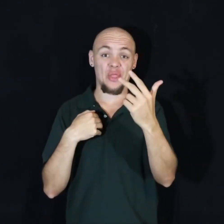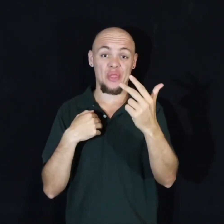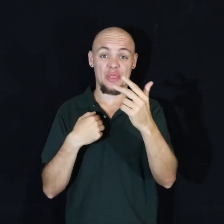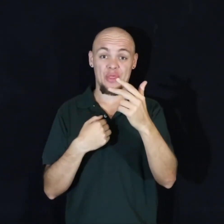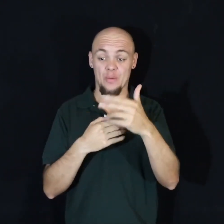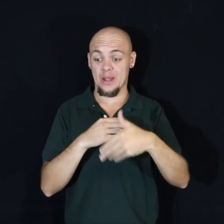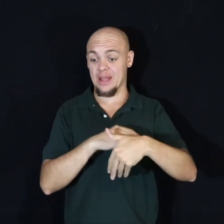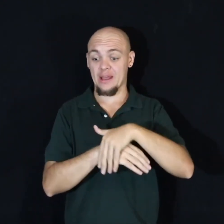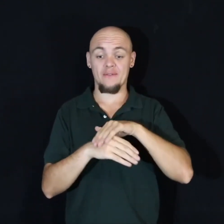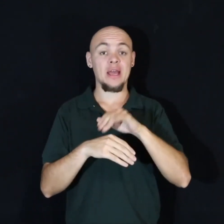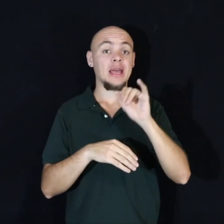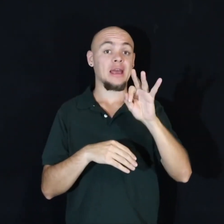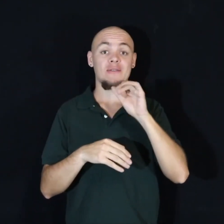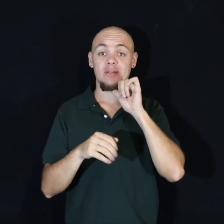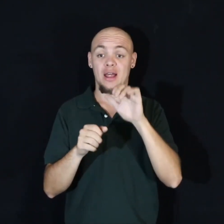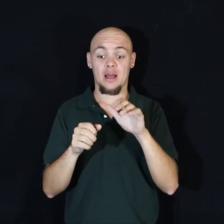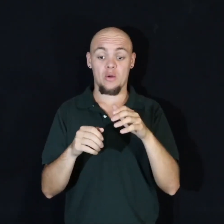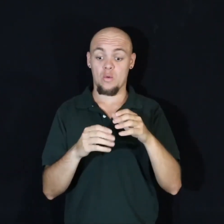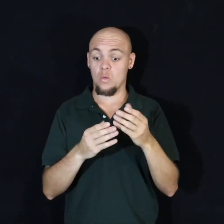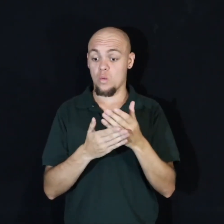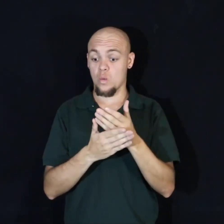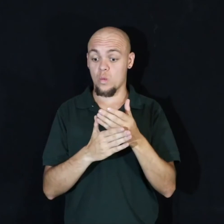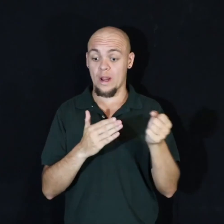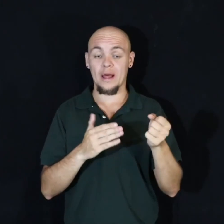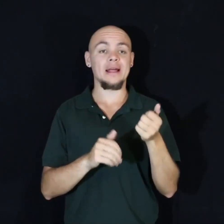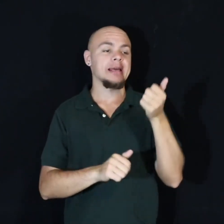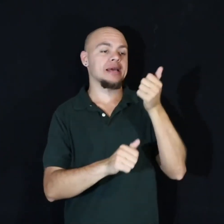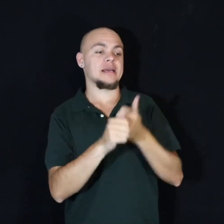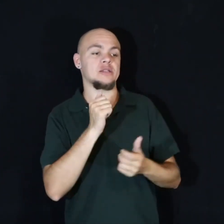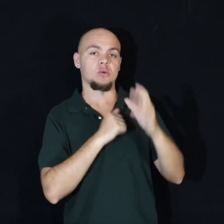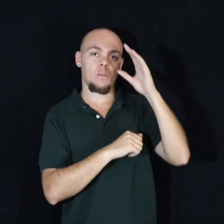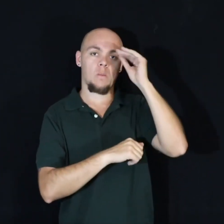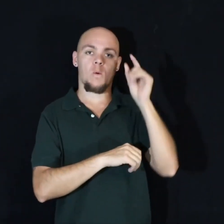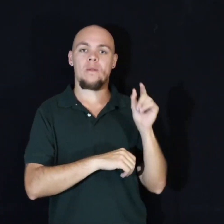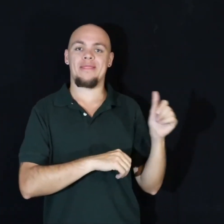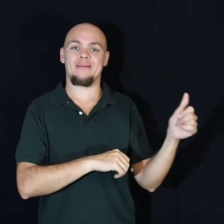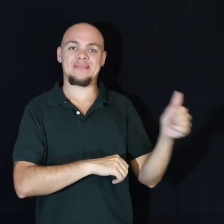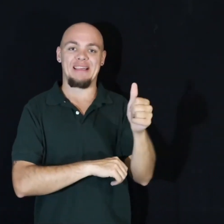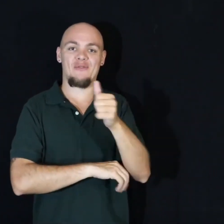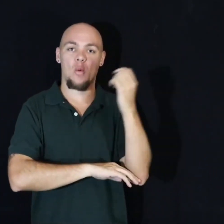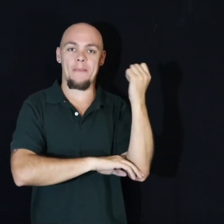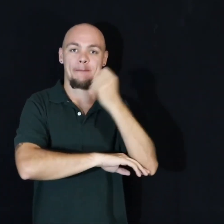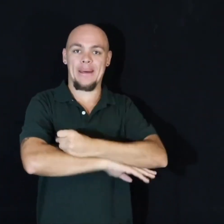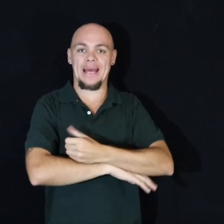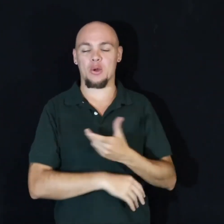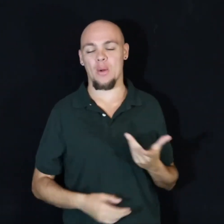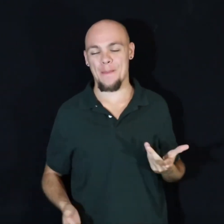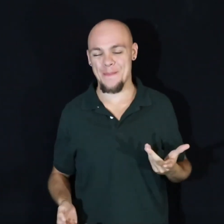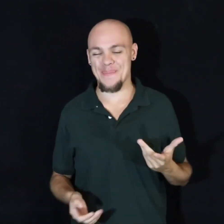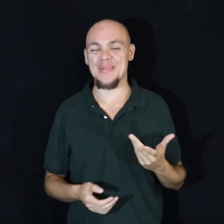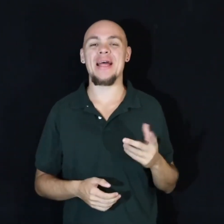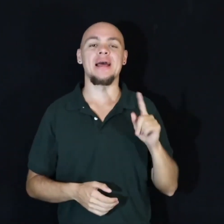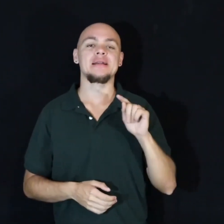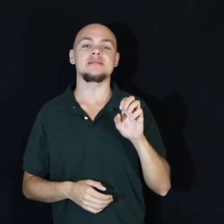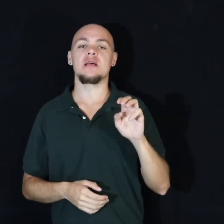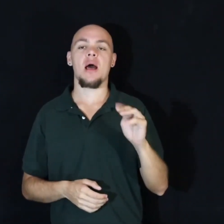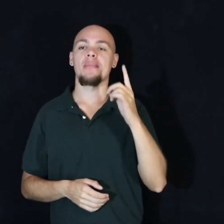of whitewash, he would have bankrupted every boy in the village. Tom said to himself that it was not such a hollow world